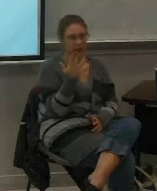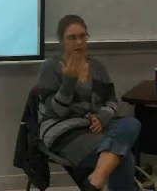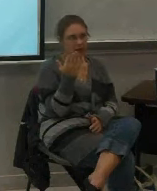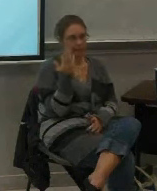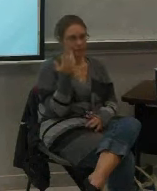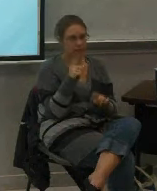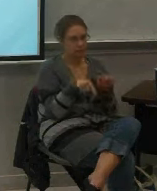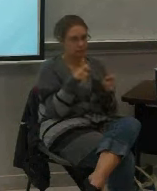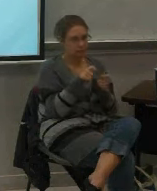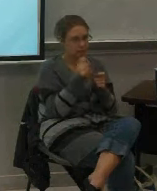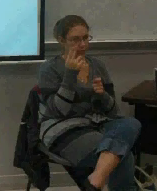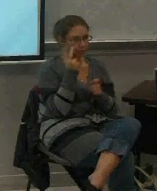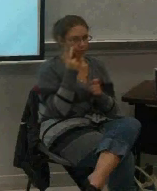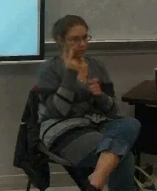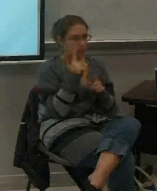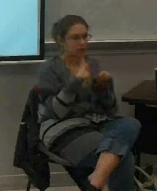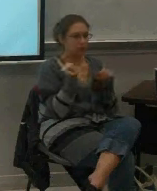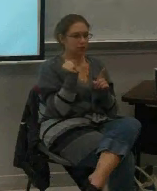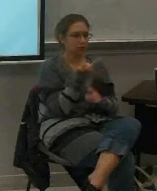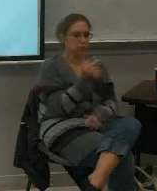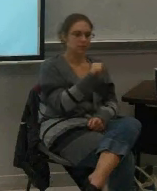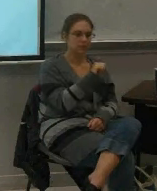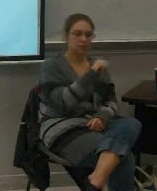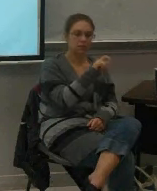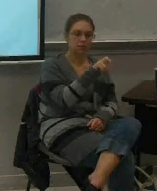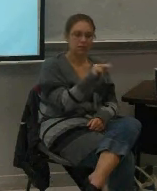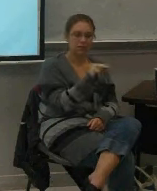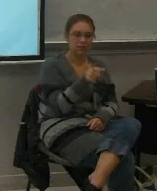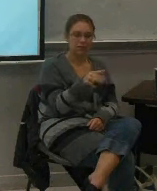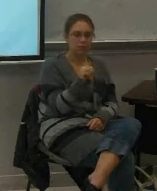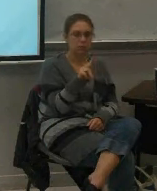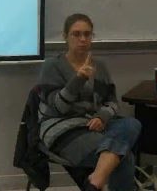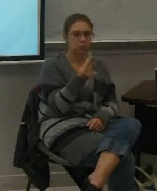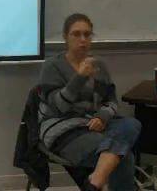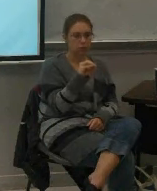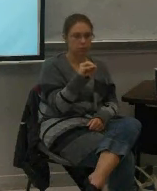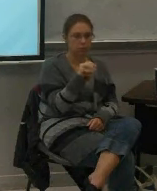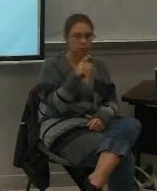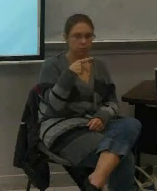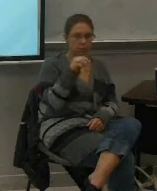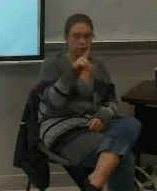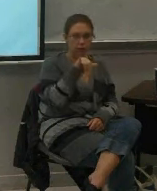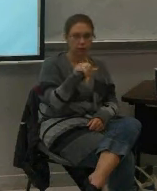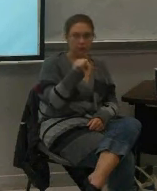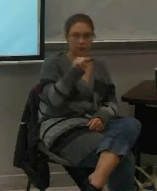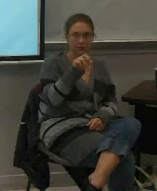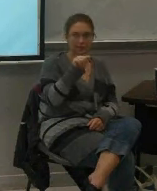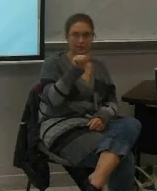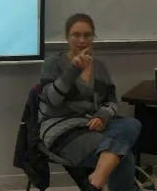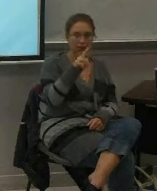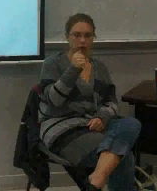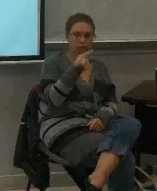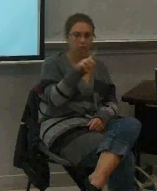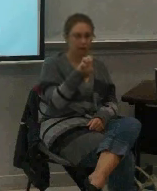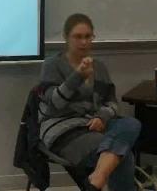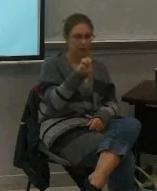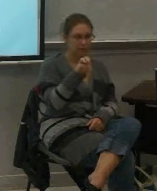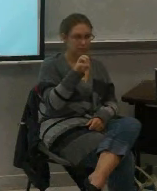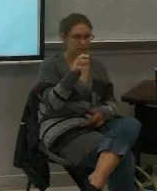tell. But these are all the silicon, and then this mucopolysaccharide matrix that they're inside